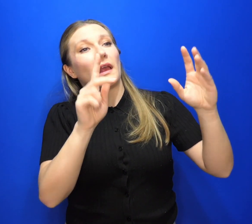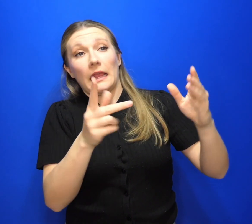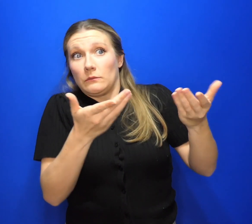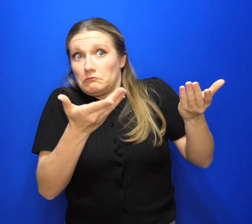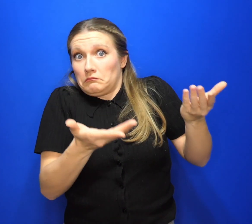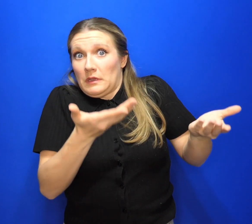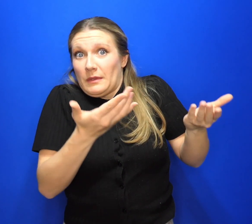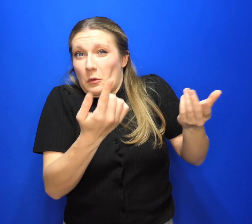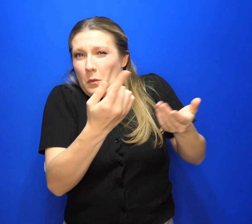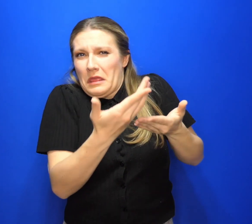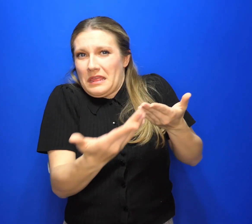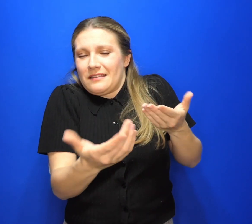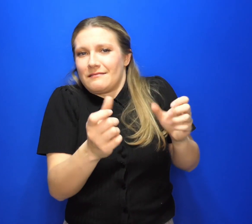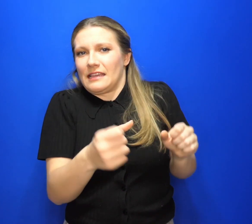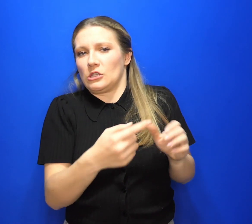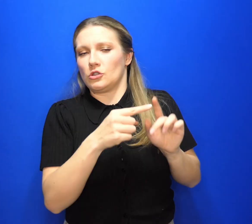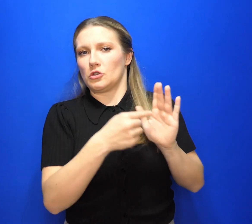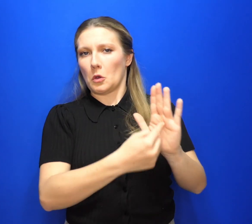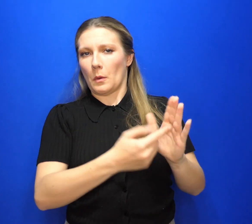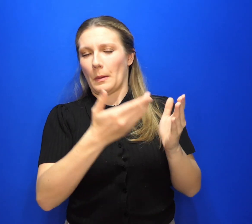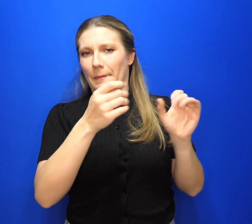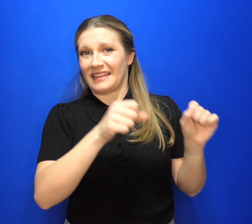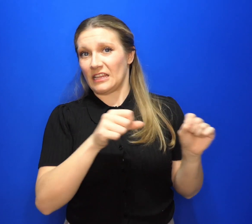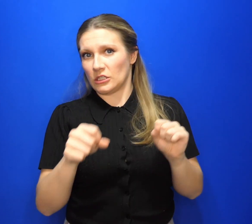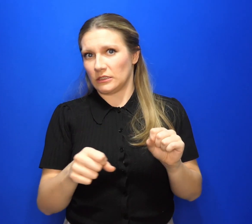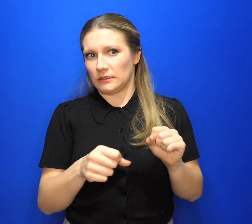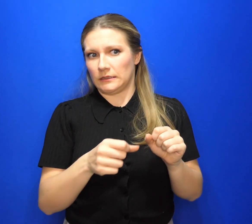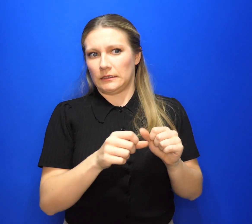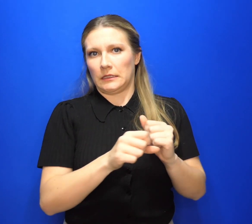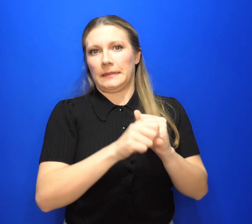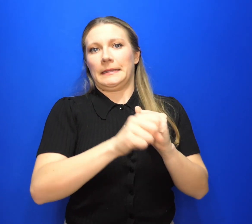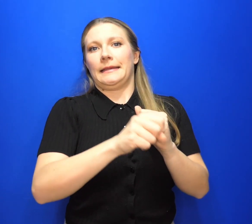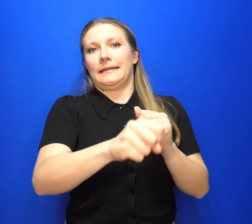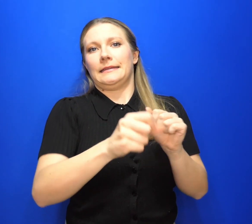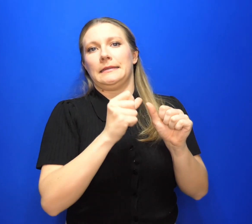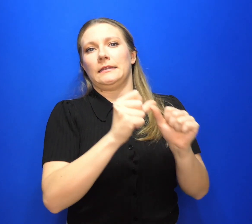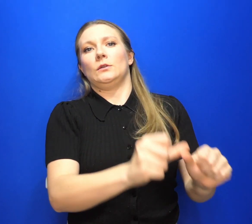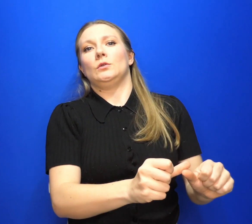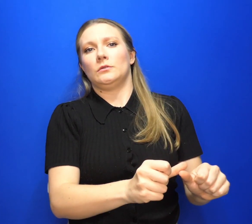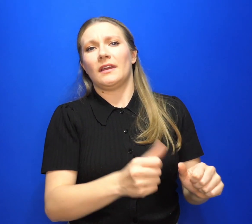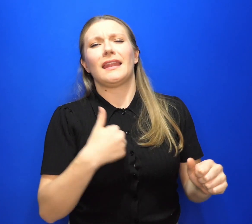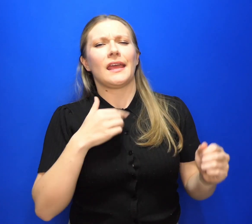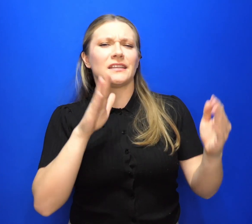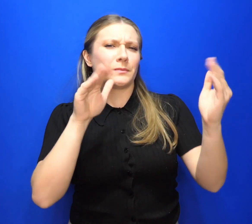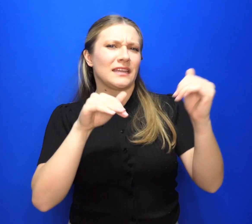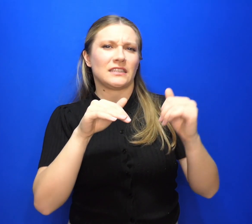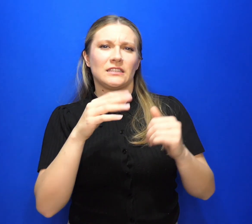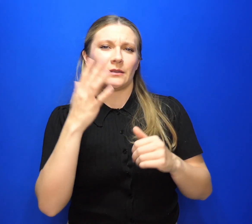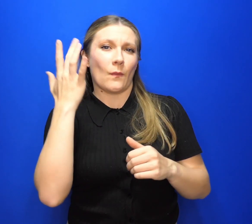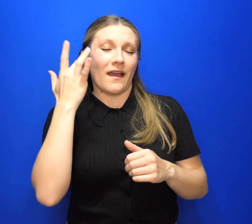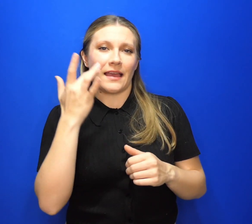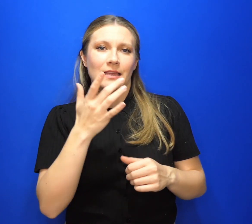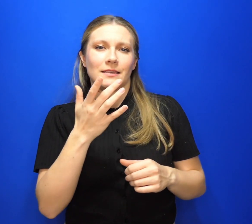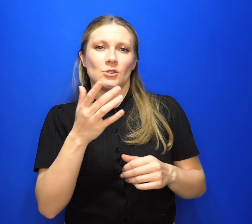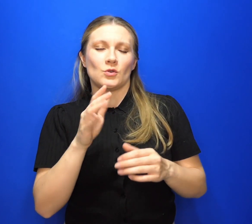is that one thing that was shown that could potentially prolong it. And I would expect it's just from a